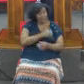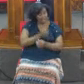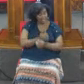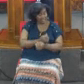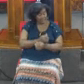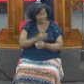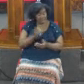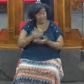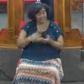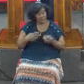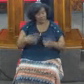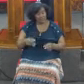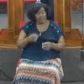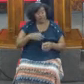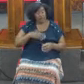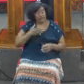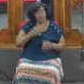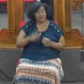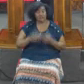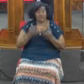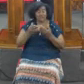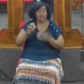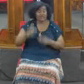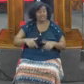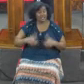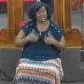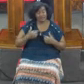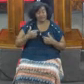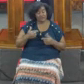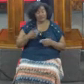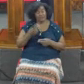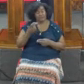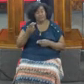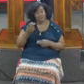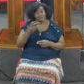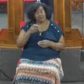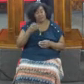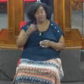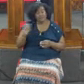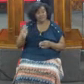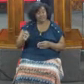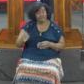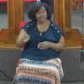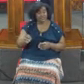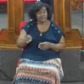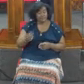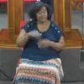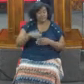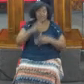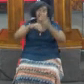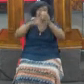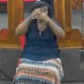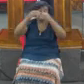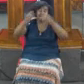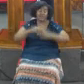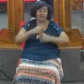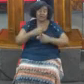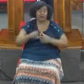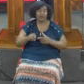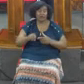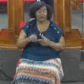some cases you are willing to give your life for, will either spend eternity in heaven, or they